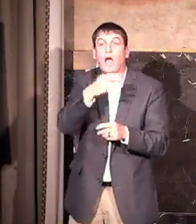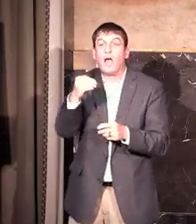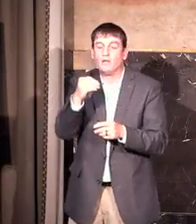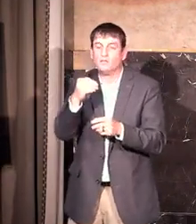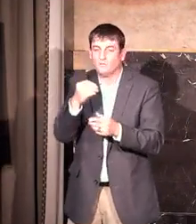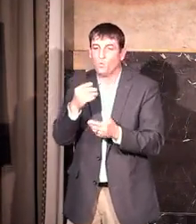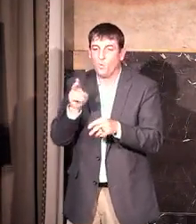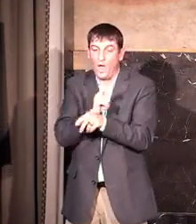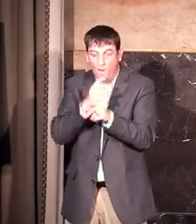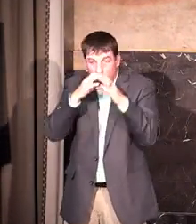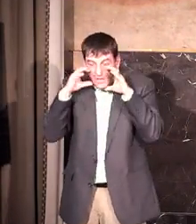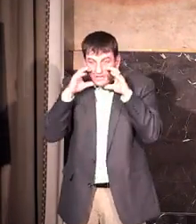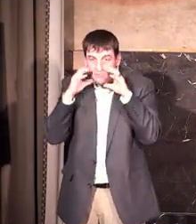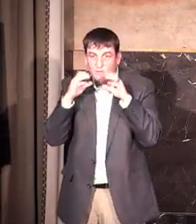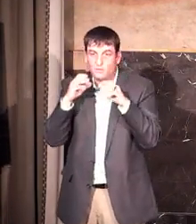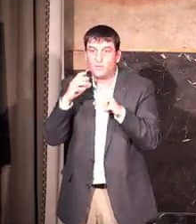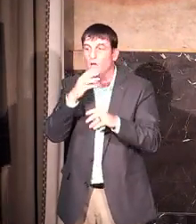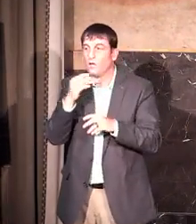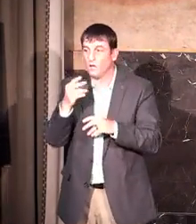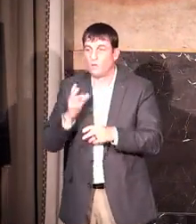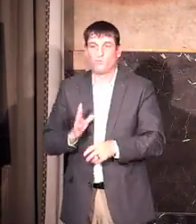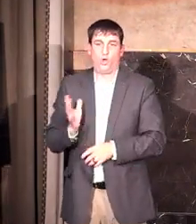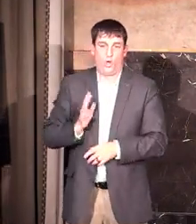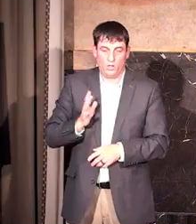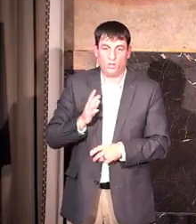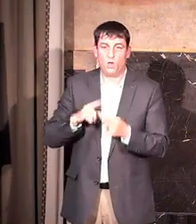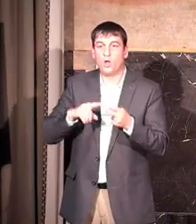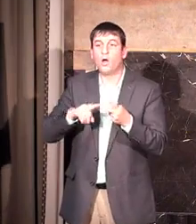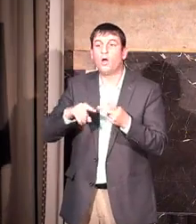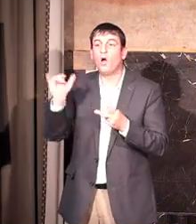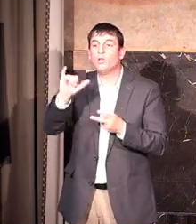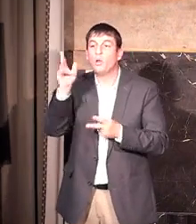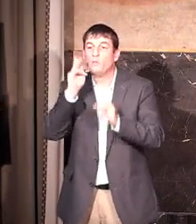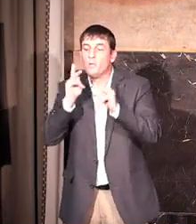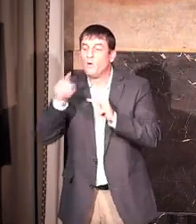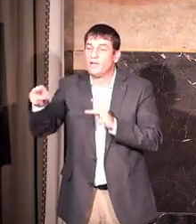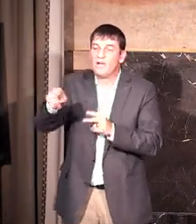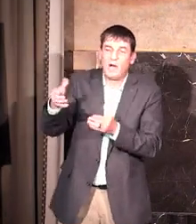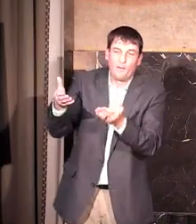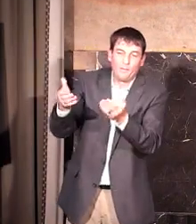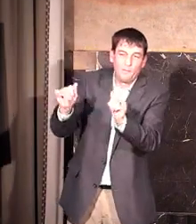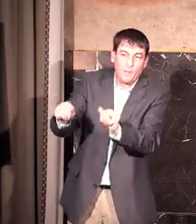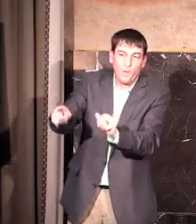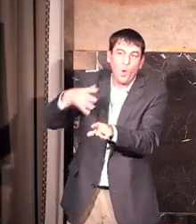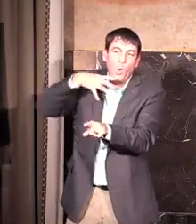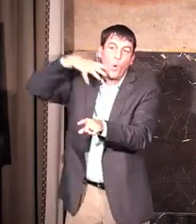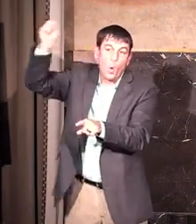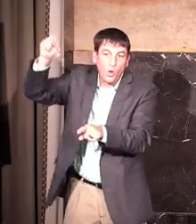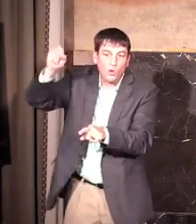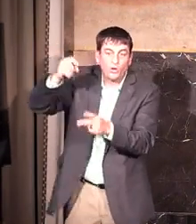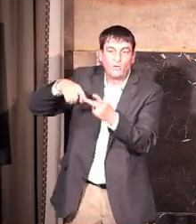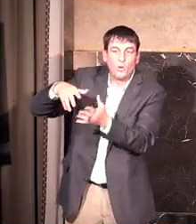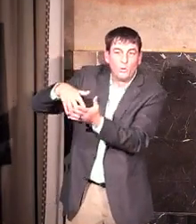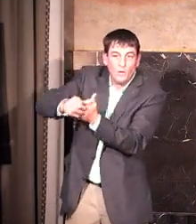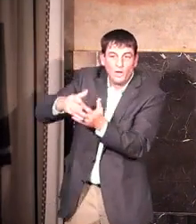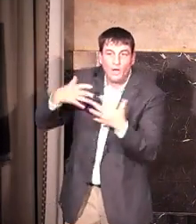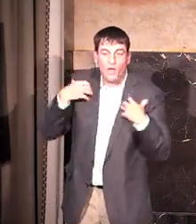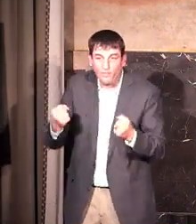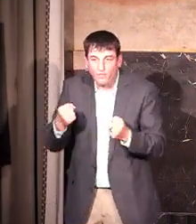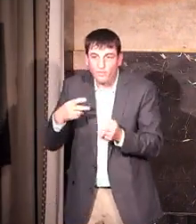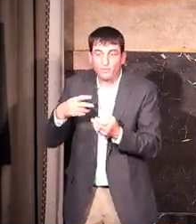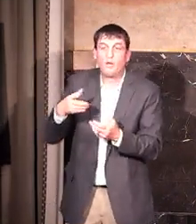mask. And then be very mindful of those people who are especially vulnerable because of their age or because of their chronic health